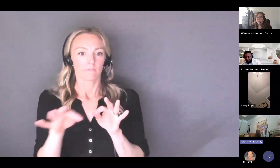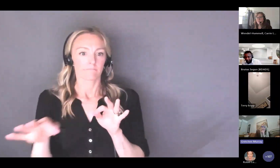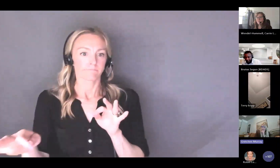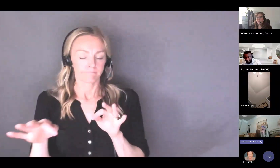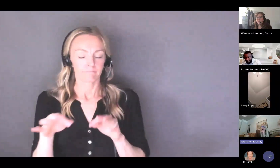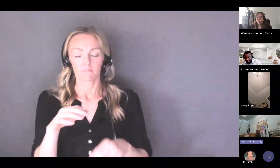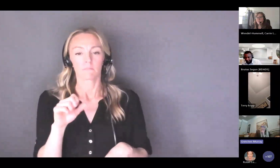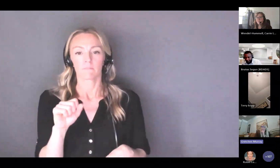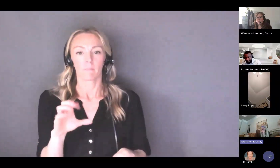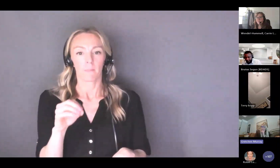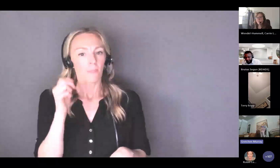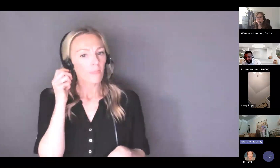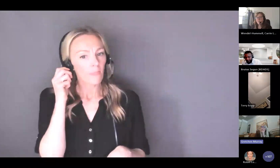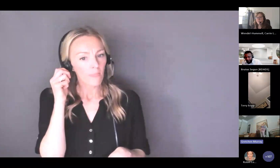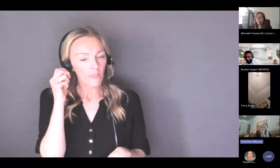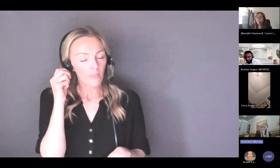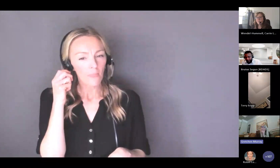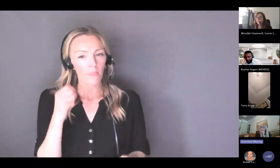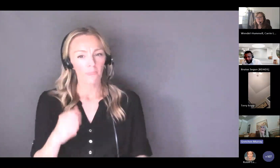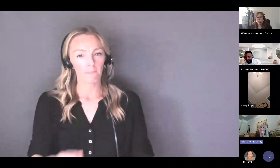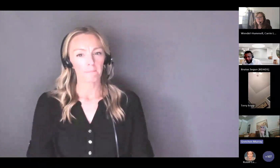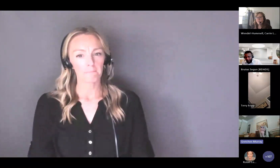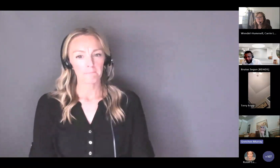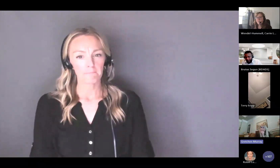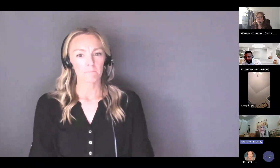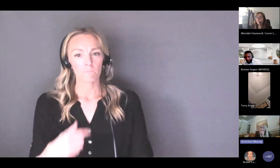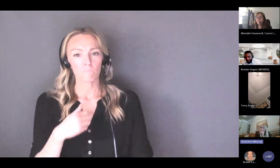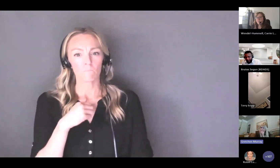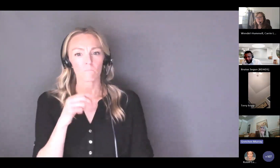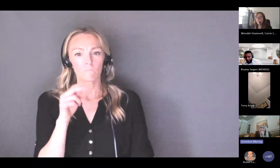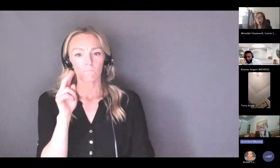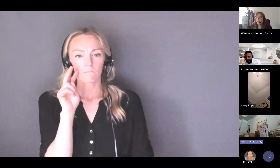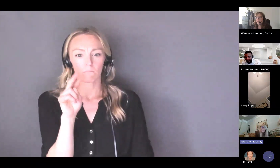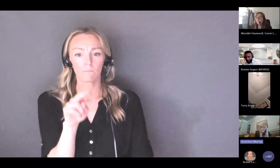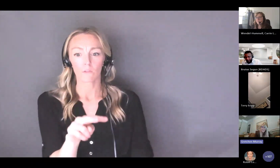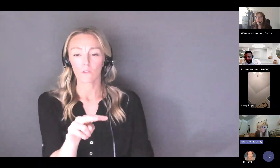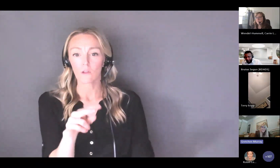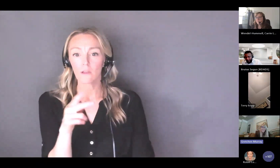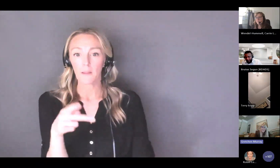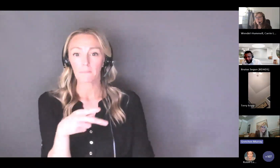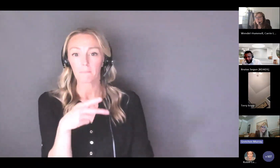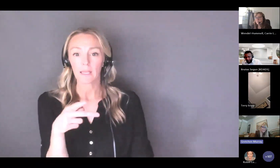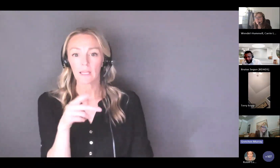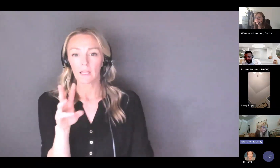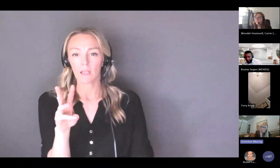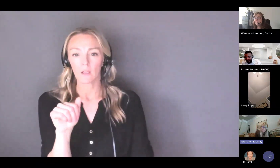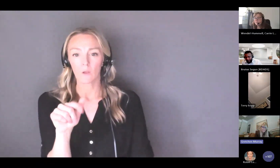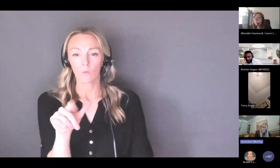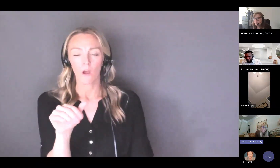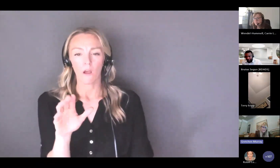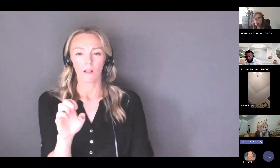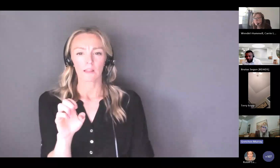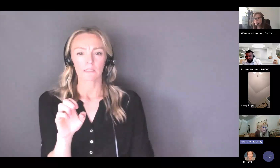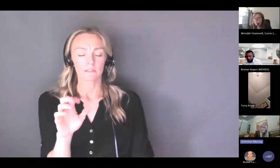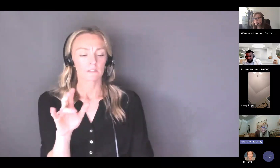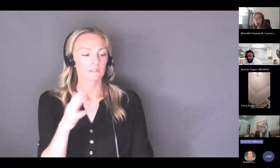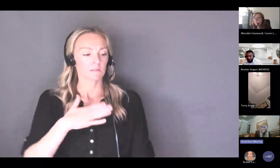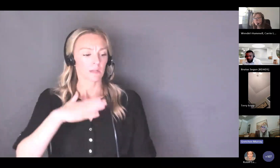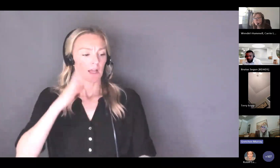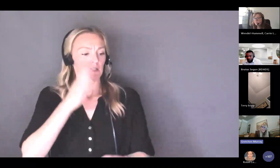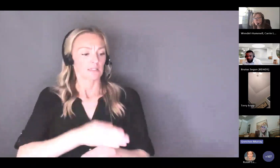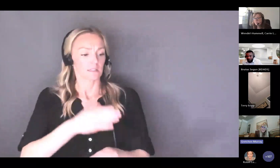I just I'm looking here on P. Wallace at my son just finished up his